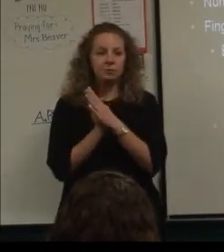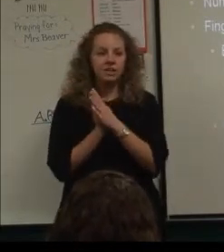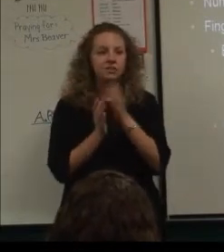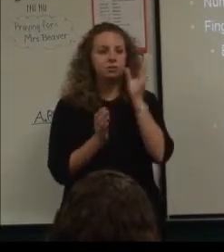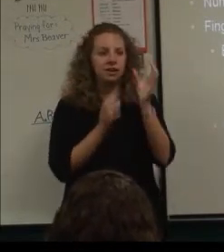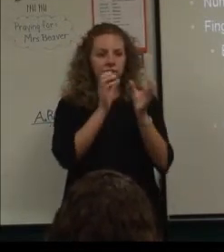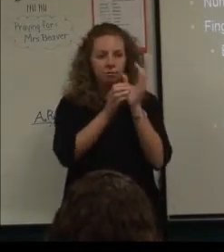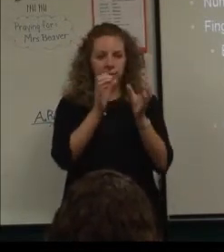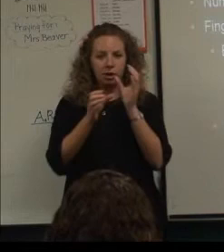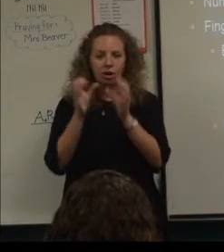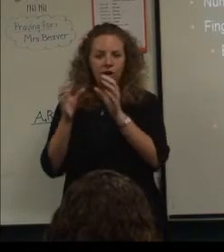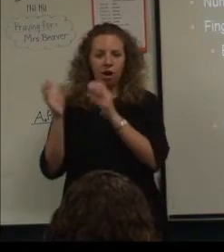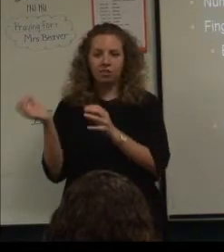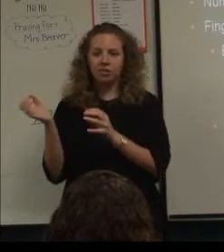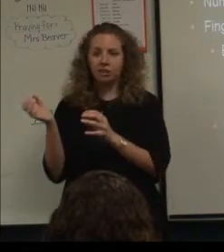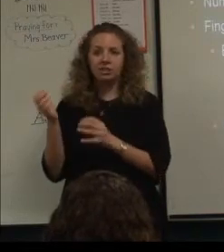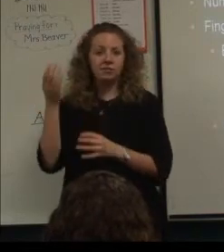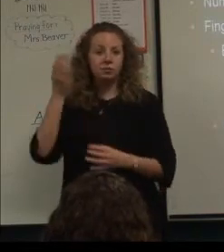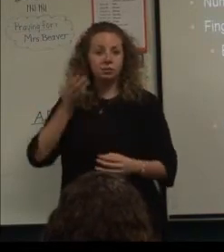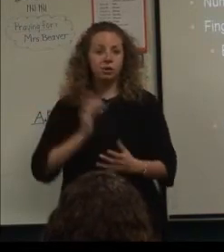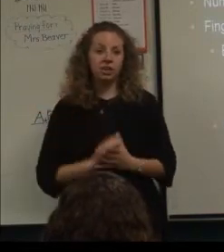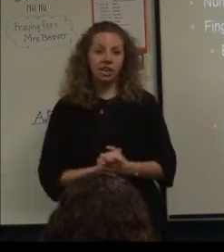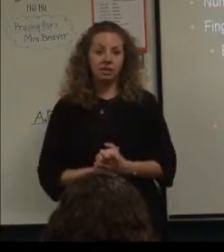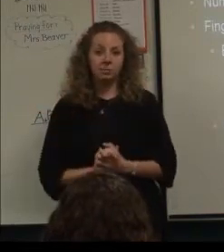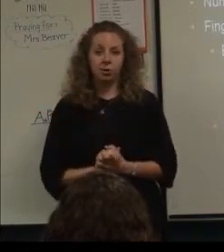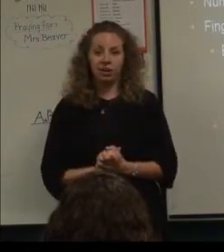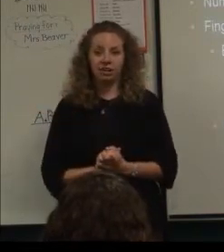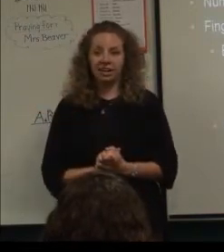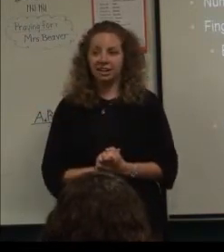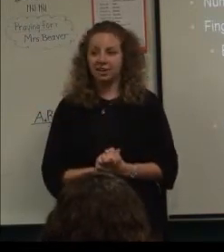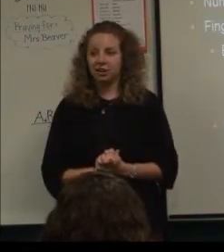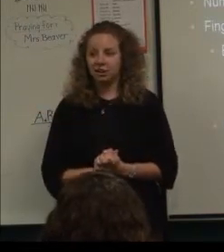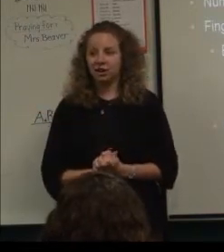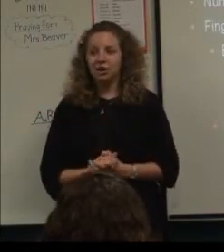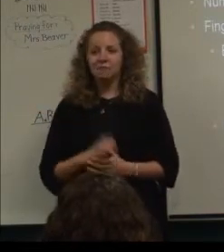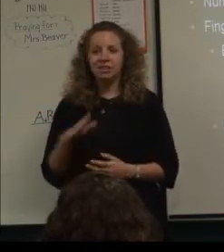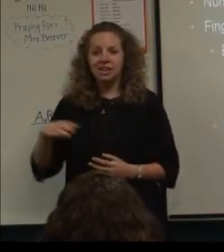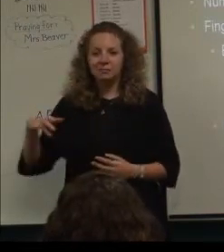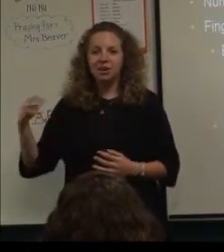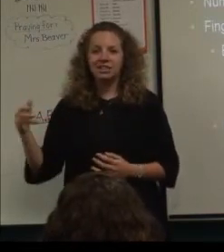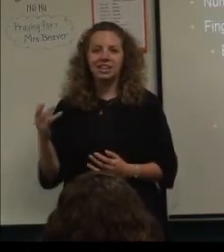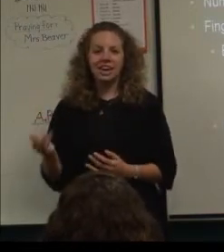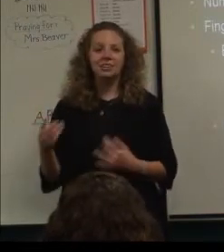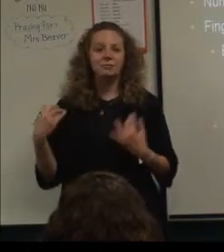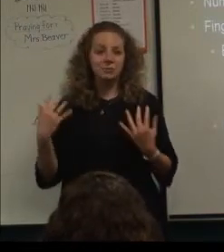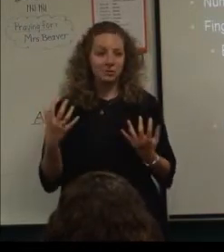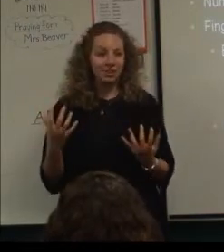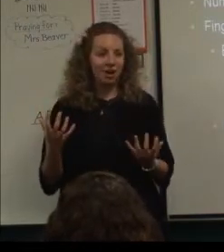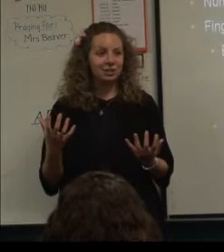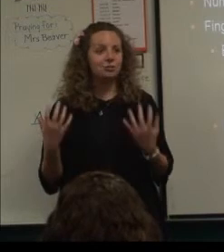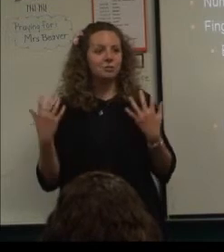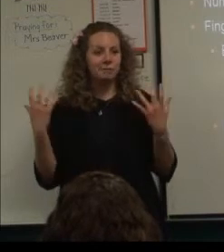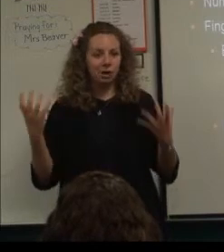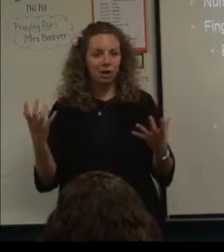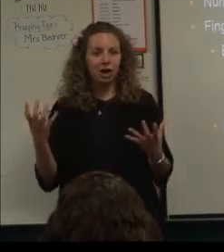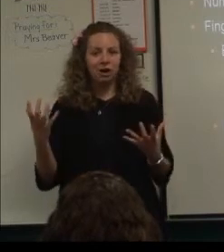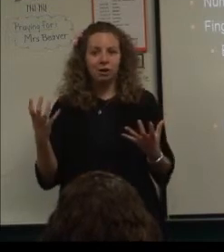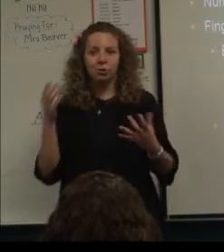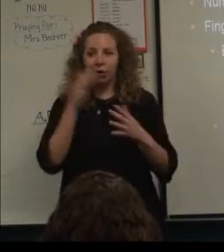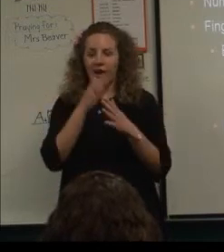because then you have to remember all the letters. If it was a word like exploring, like I did earlier, by the time you got to the end, it would be really hard to remember what all